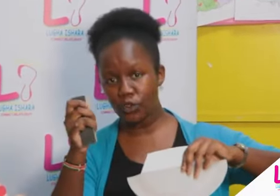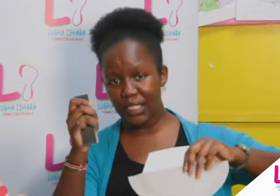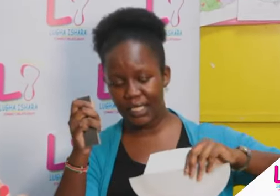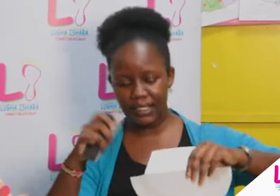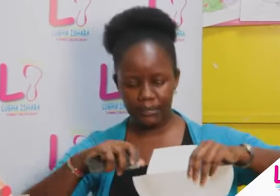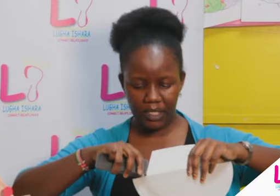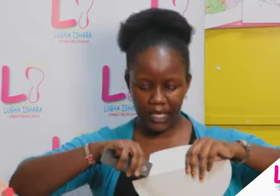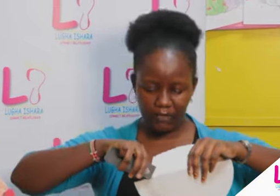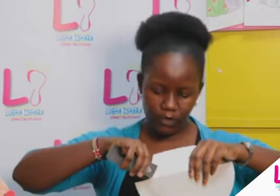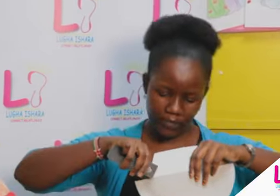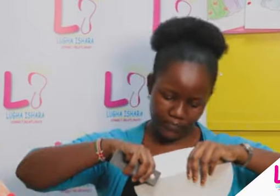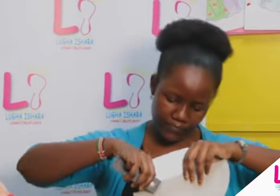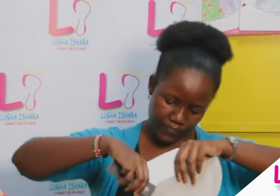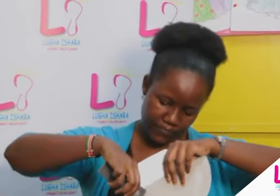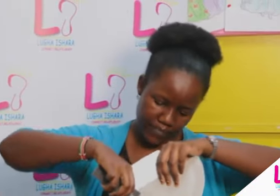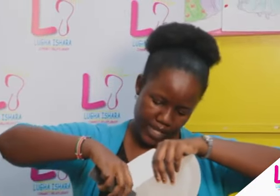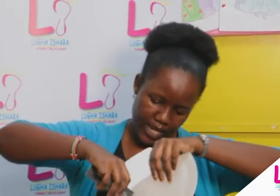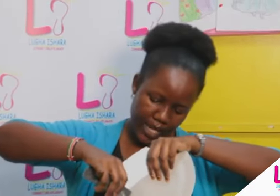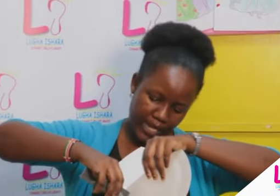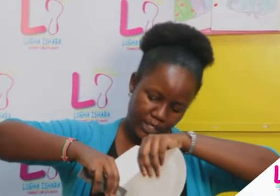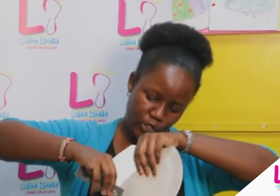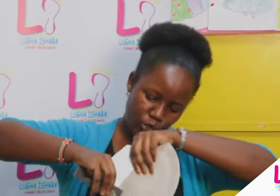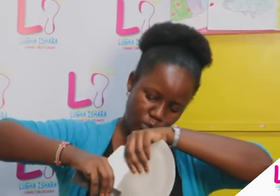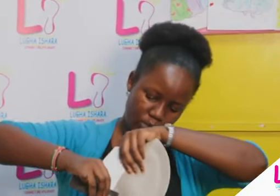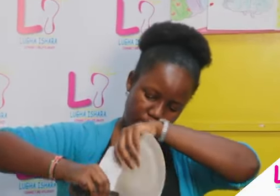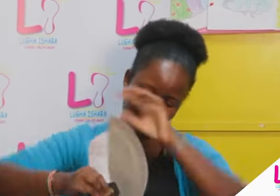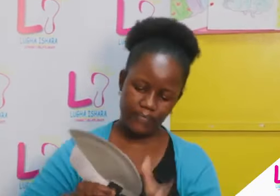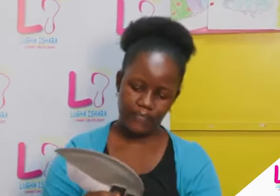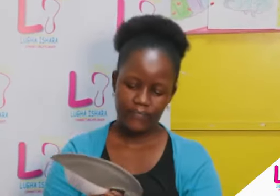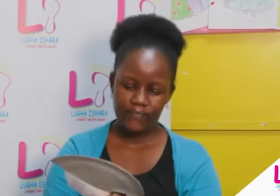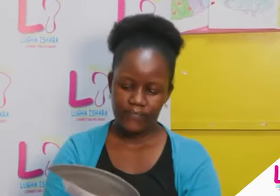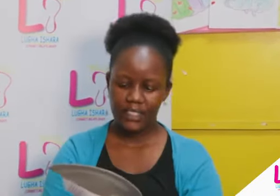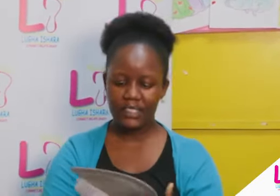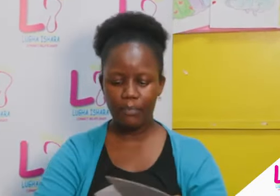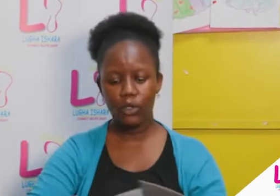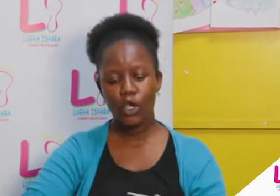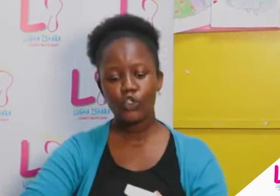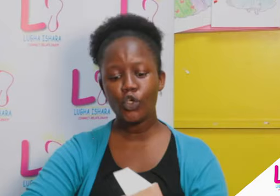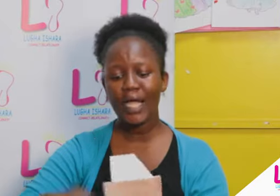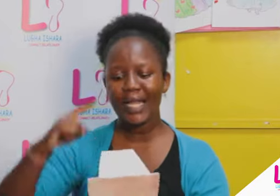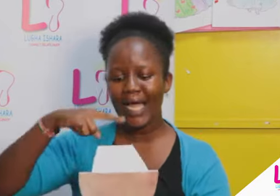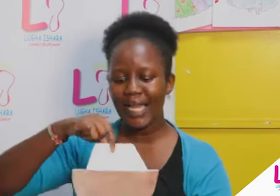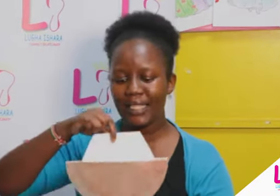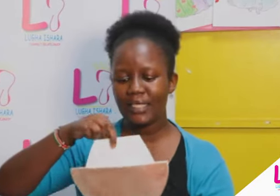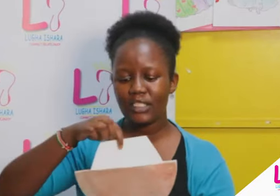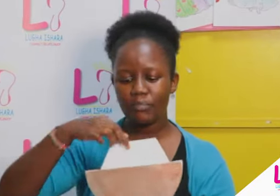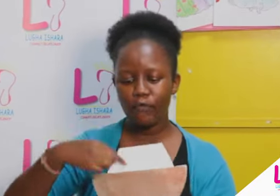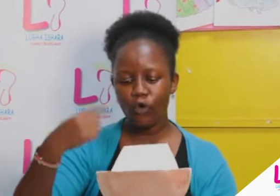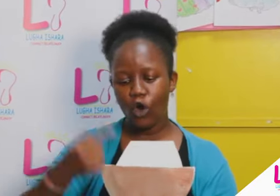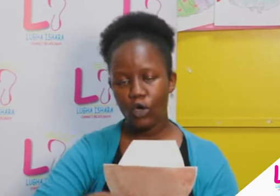doing this, be careful and you staple. So you can color this before